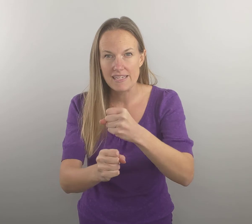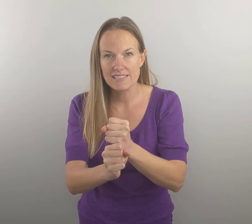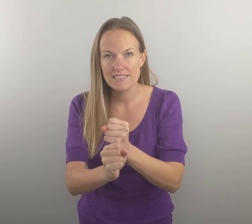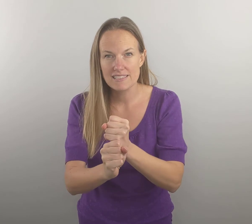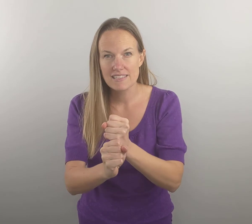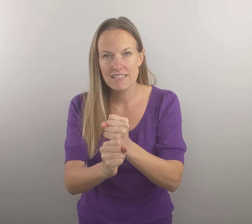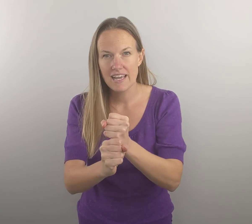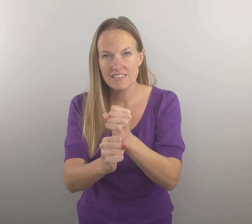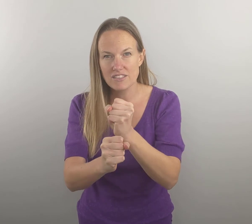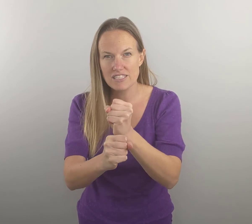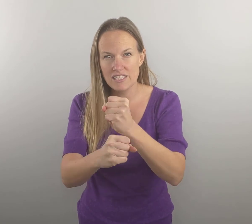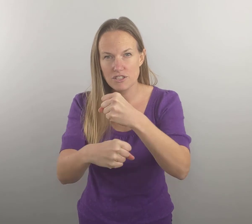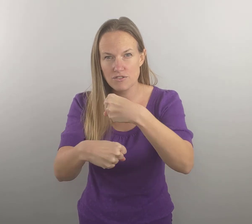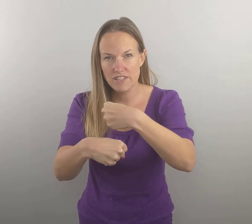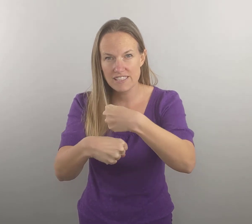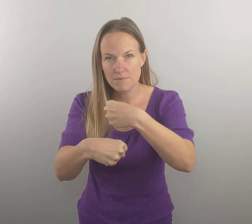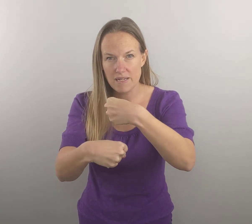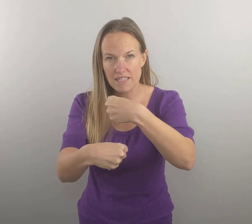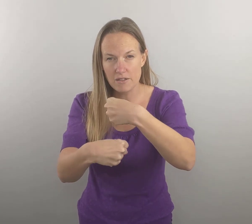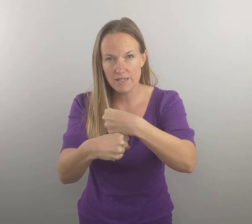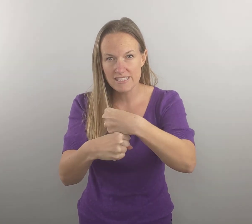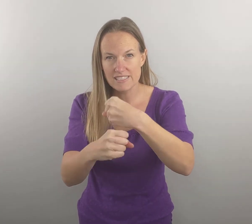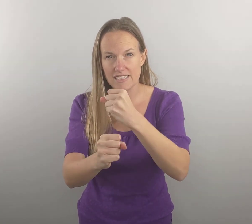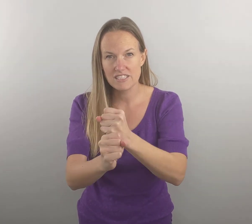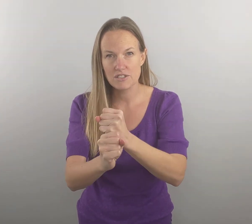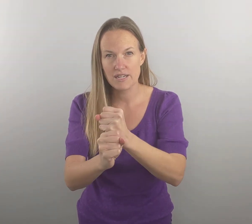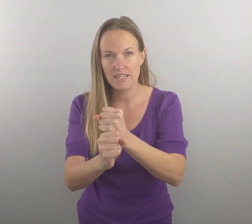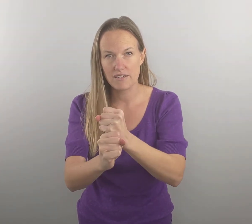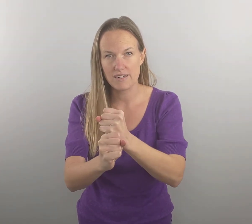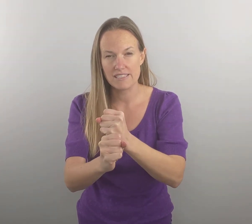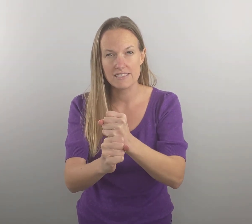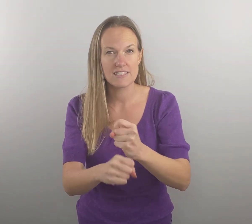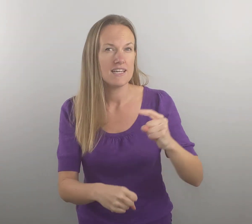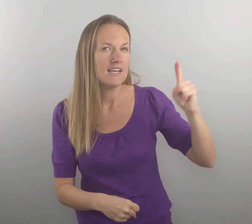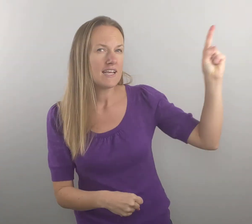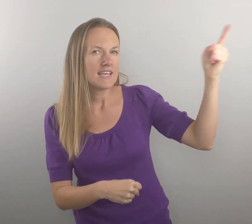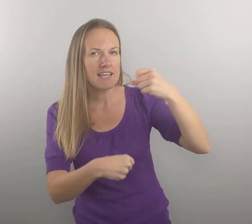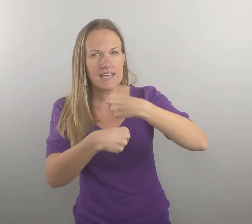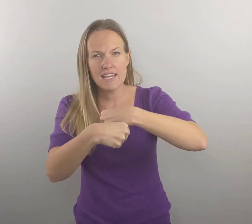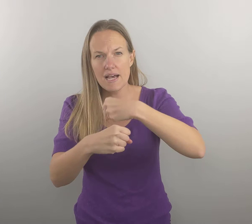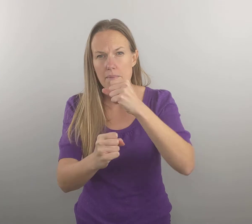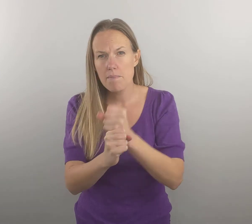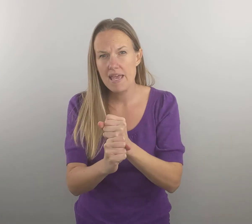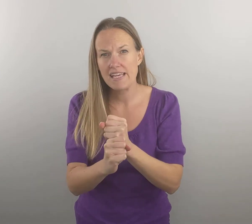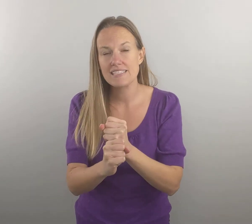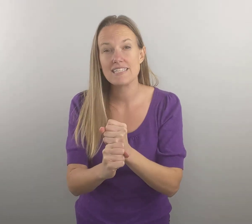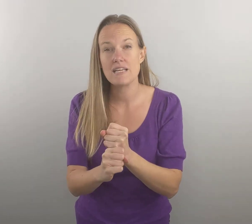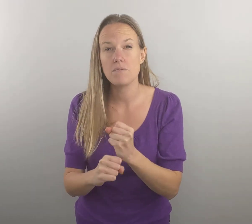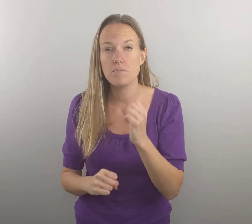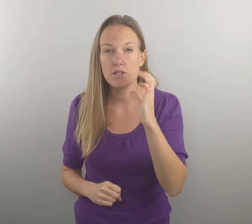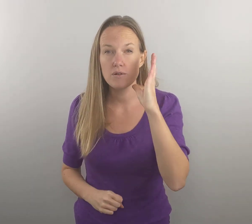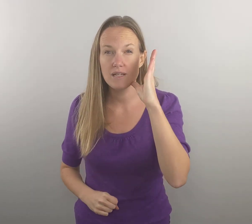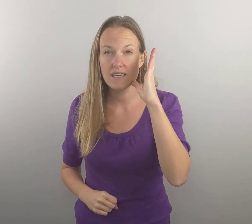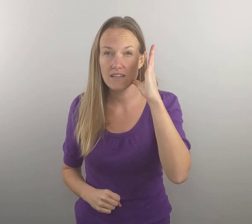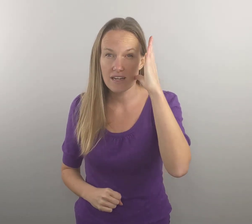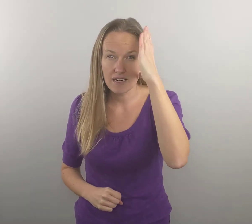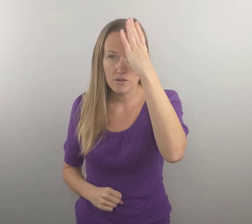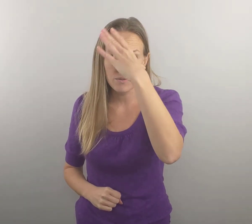makes. Okay, so you take two fists, bending your wrists, and then straightening your wrists. He makes, and then beauty, you kind of go around